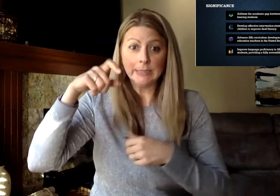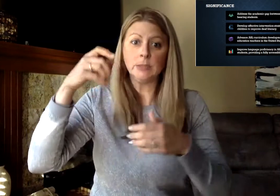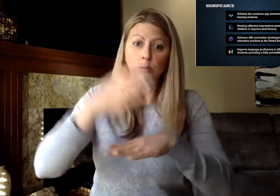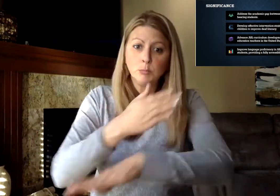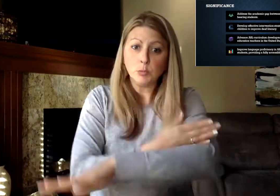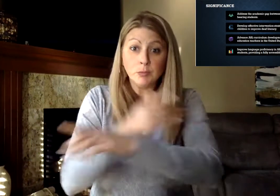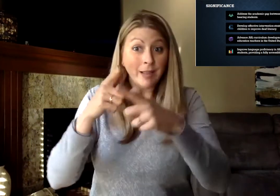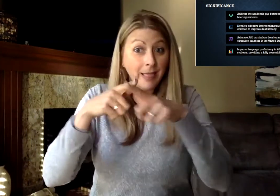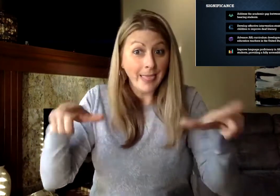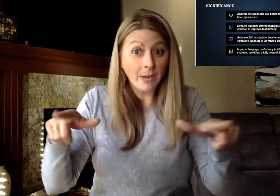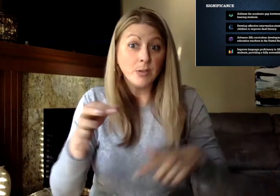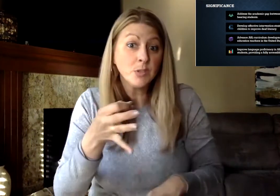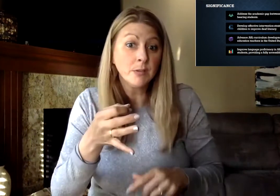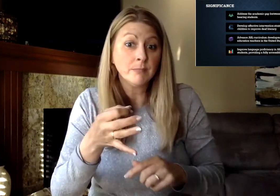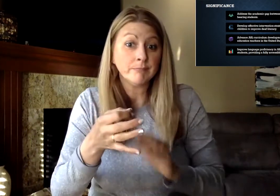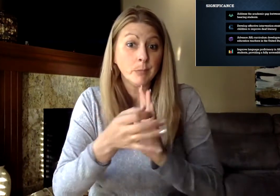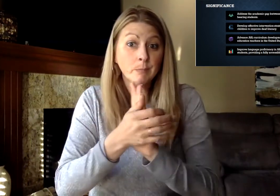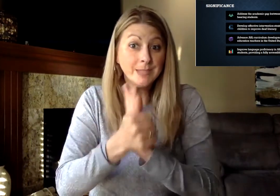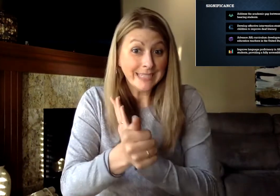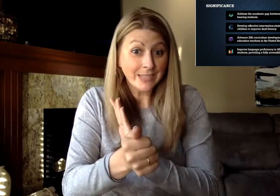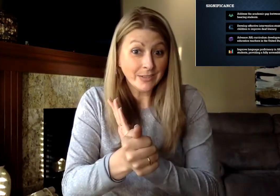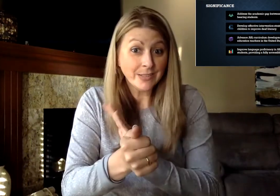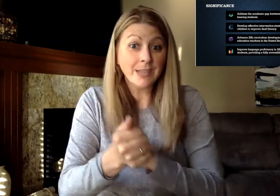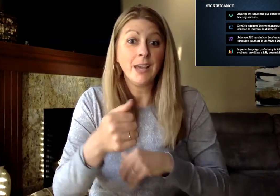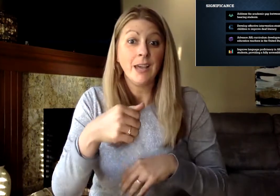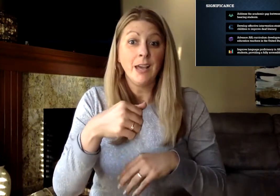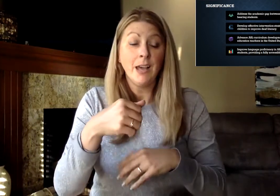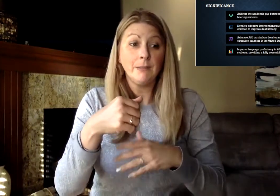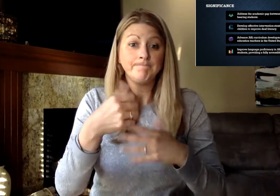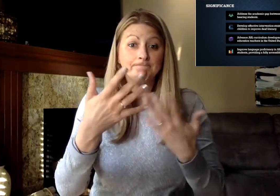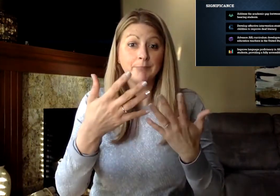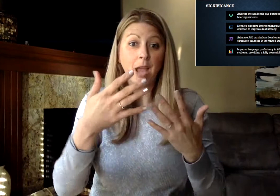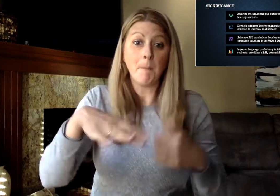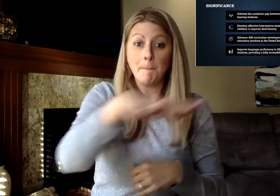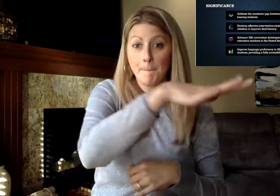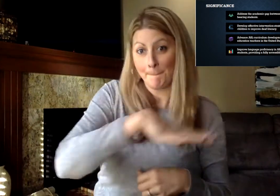We need to improve language skills